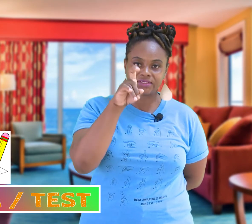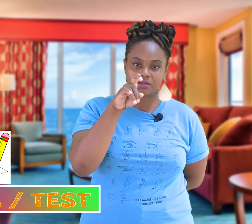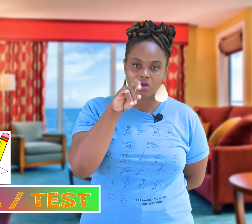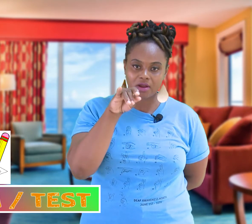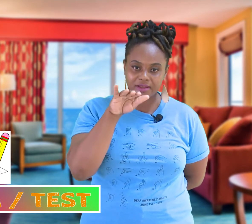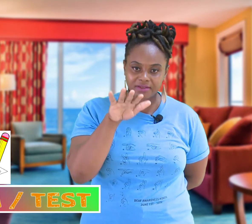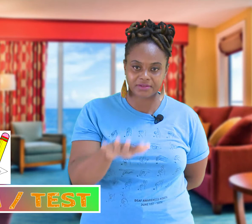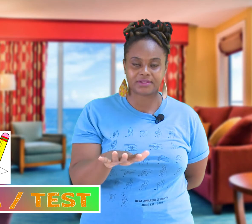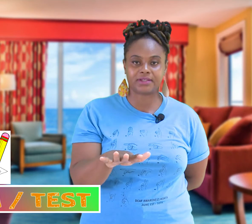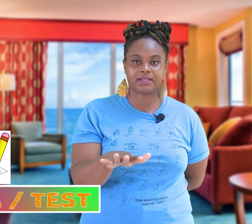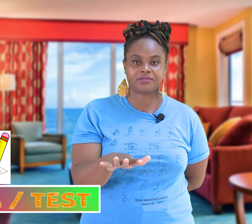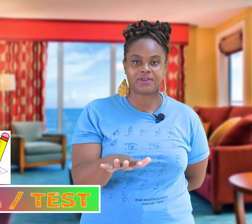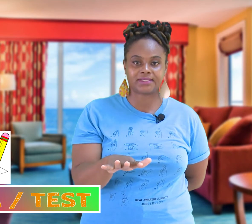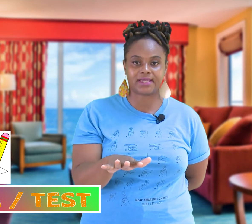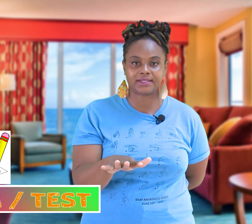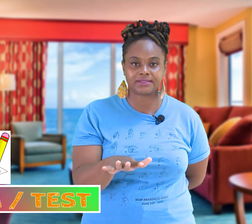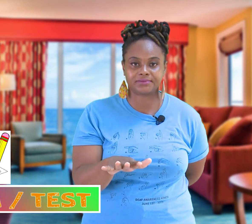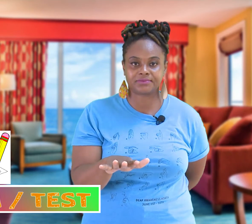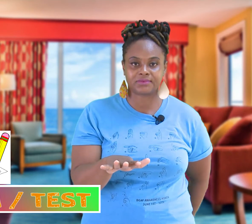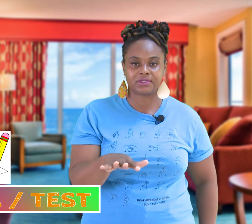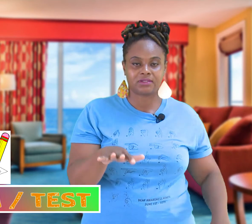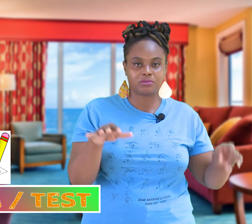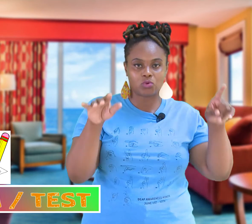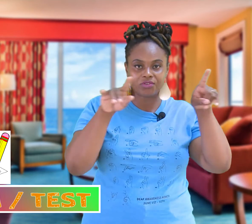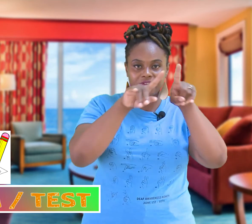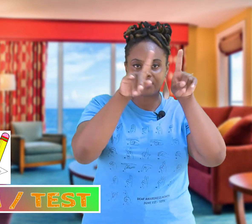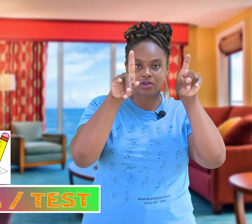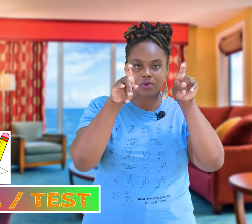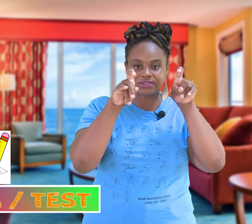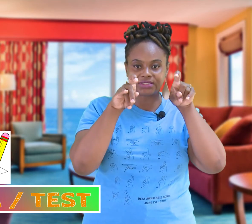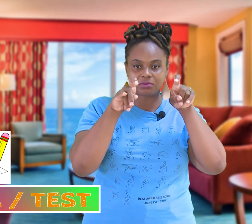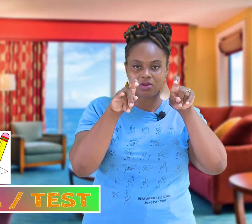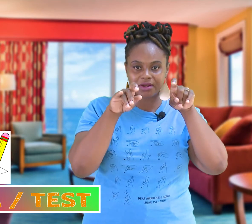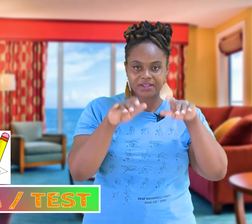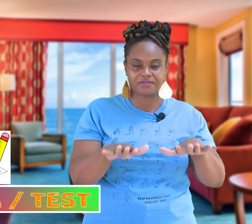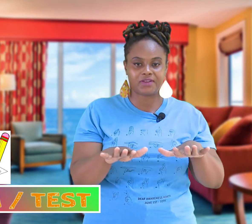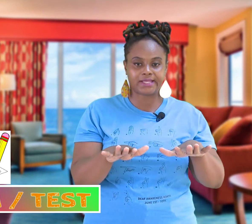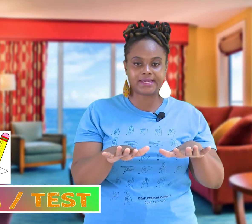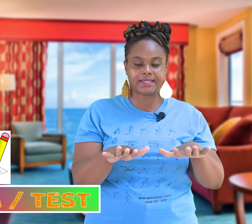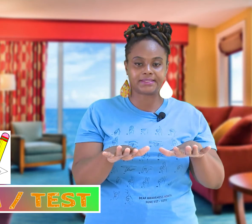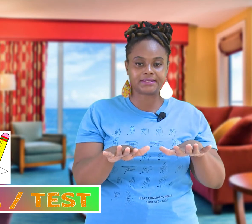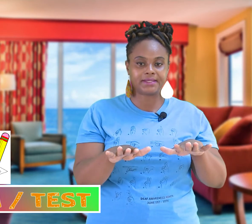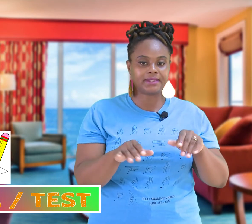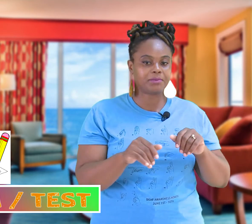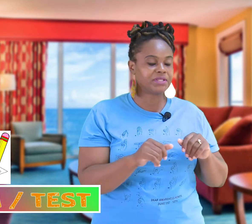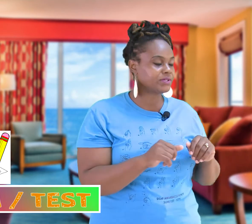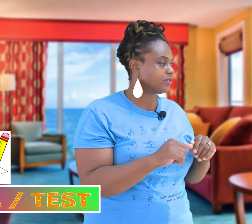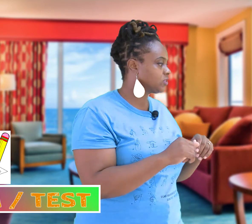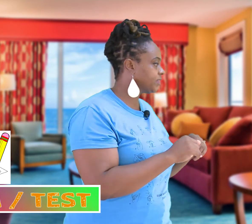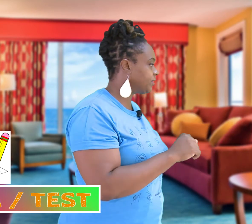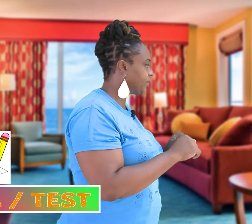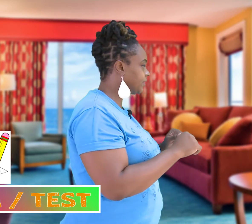Question mark and a flat hand. Both question mark, flat hand. Let me turn this way so you can